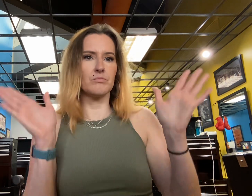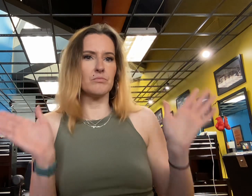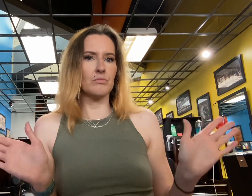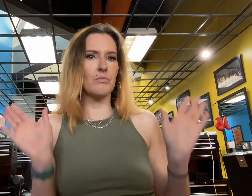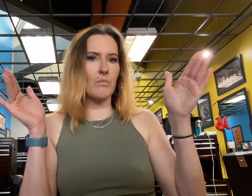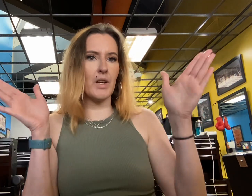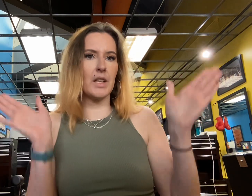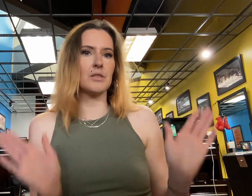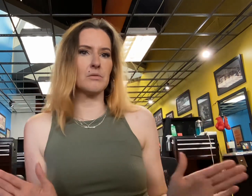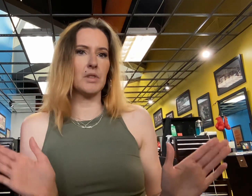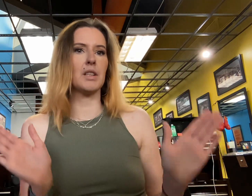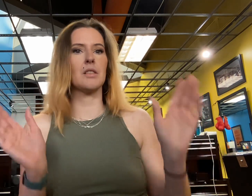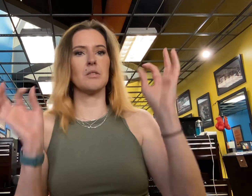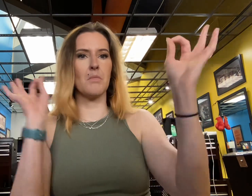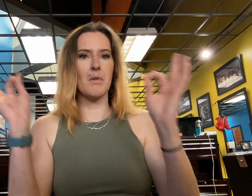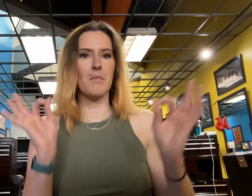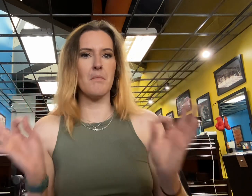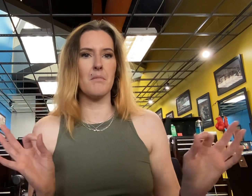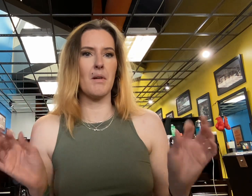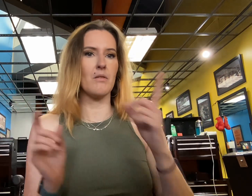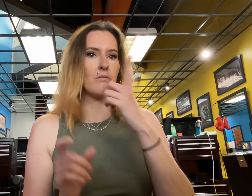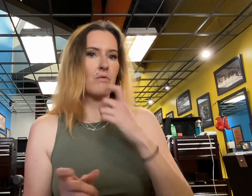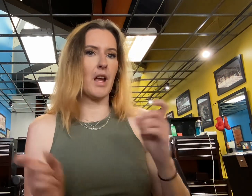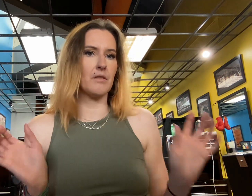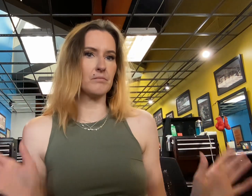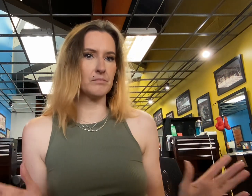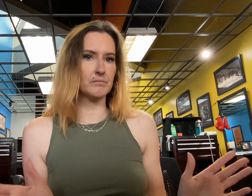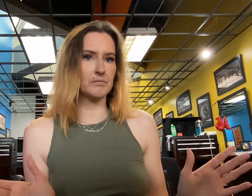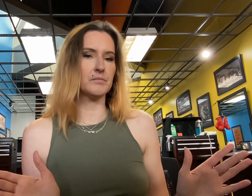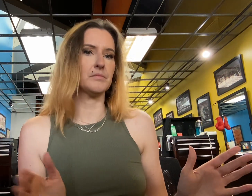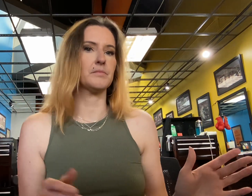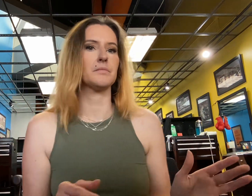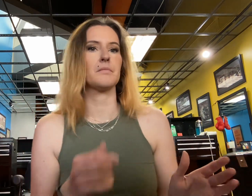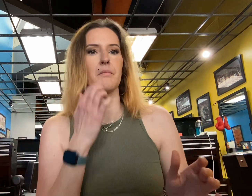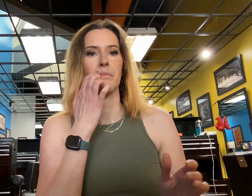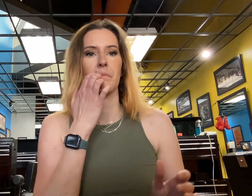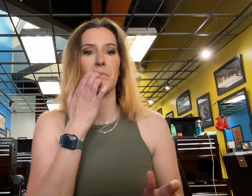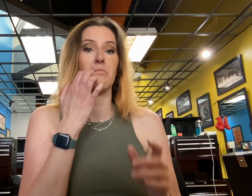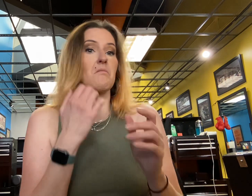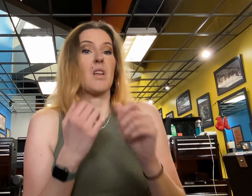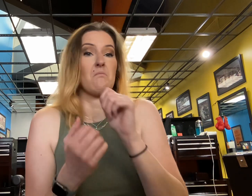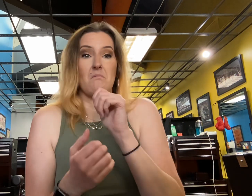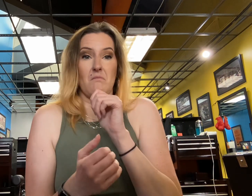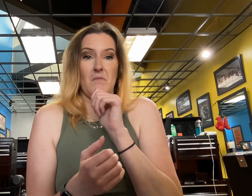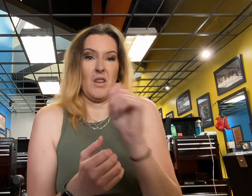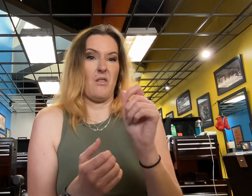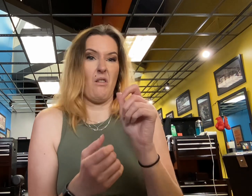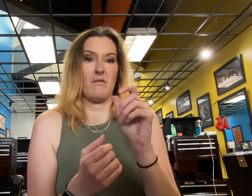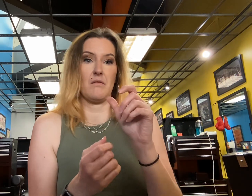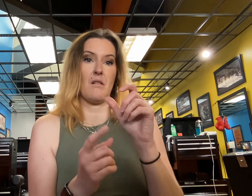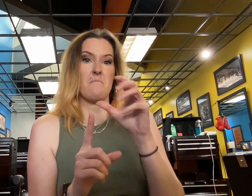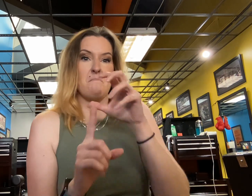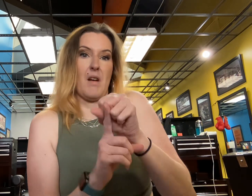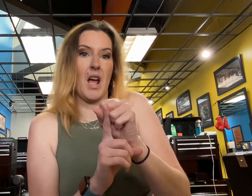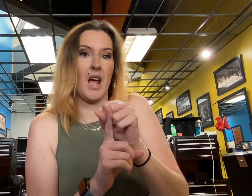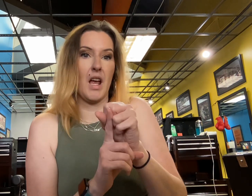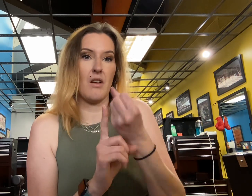bite, and in their native habitat, their population is controlled by various predators. But when they're transported far away from where they